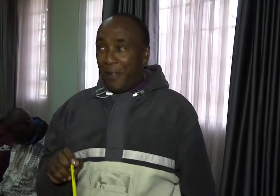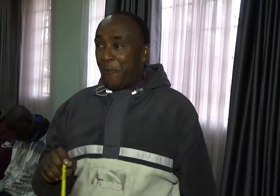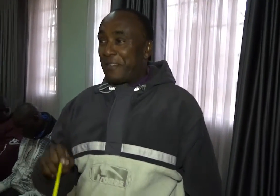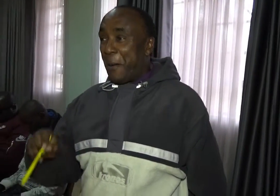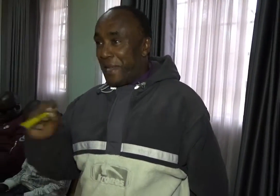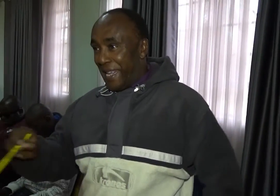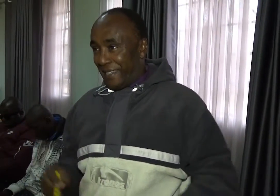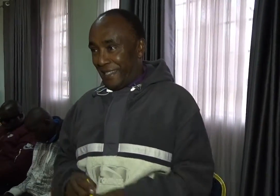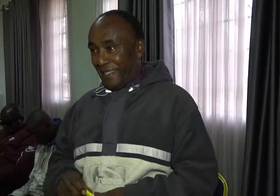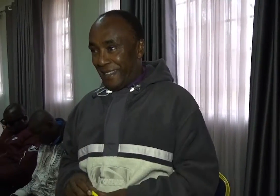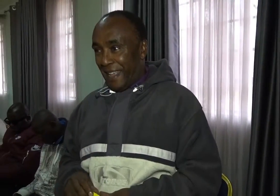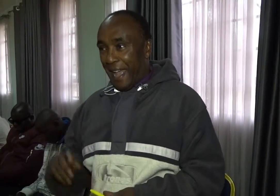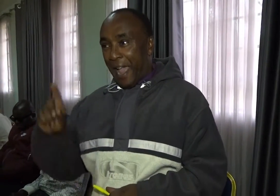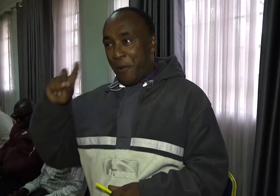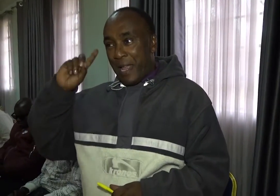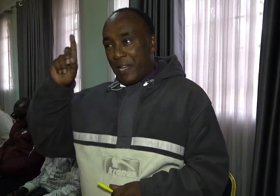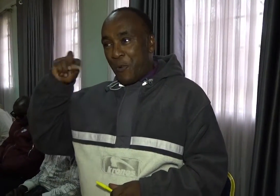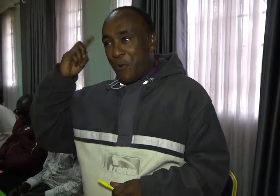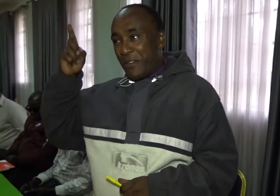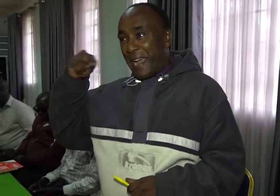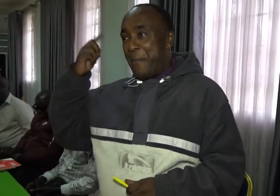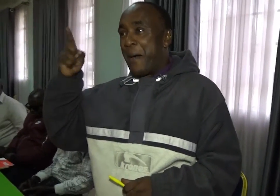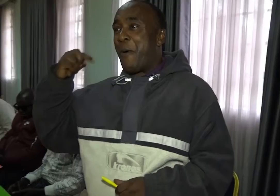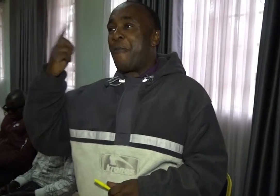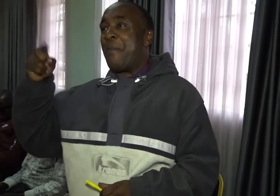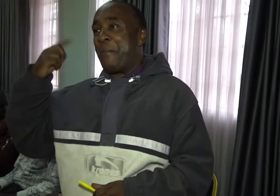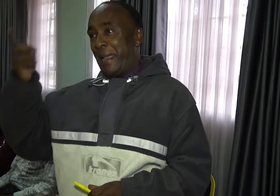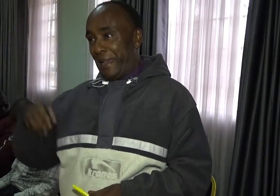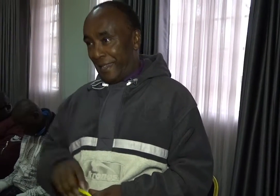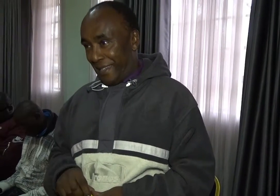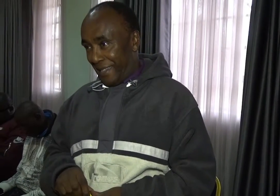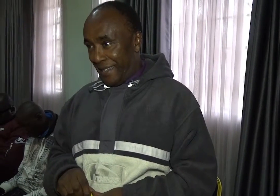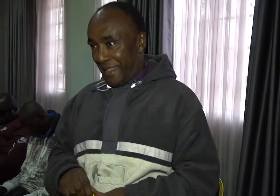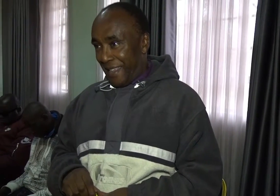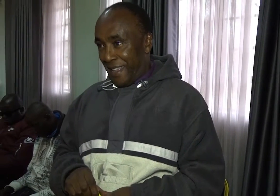Anyway, for some days, it could not come up of my mind.